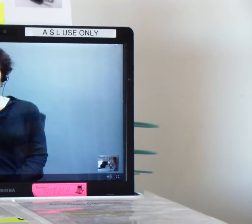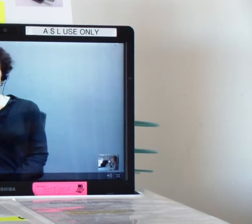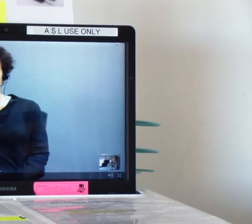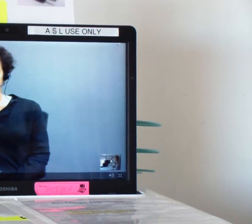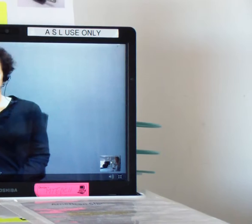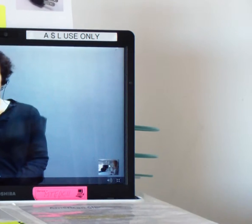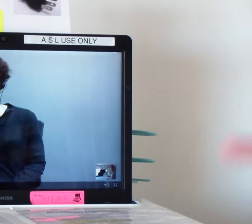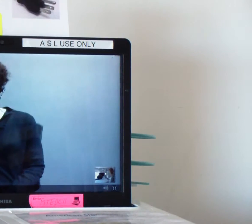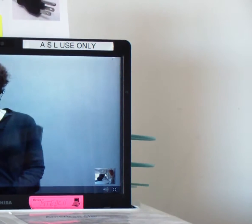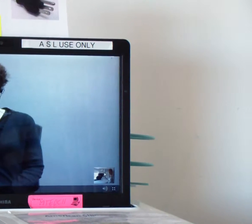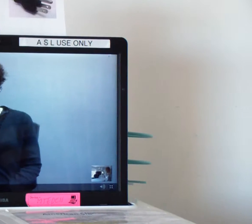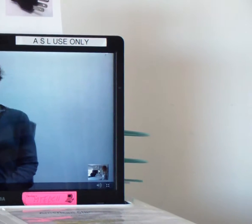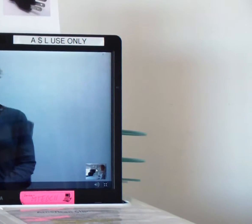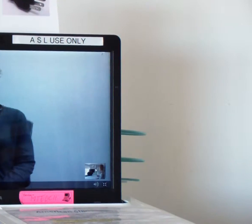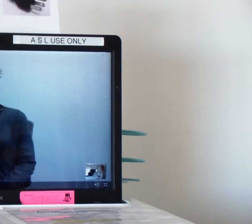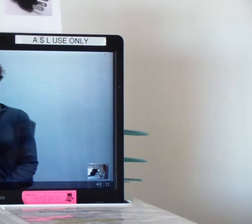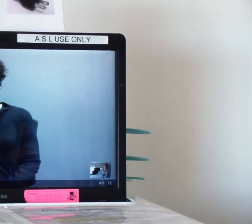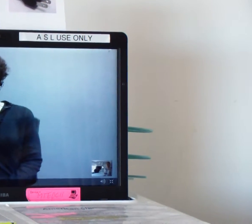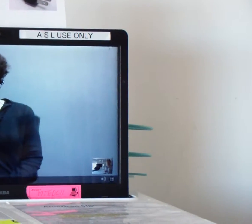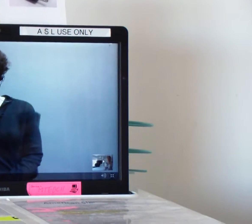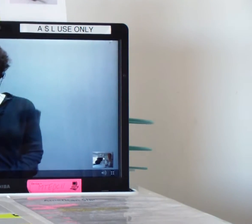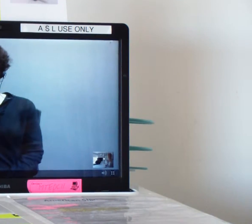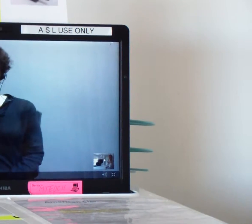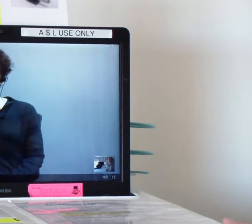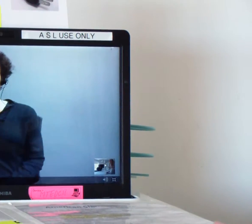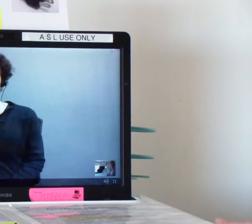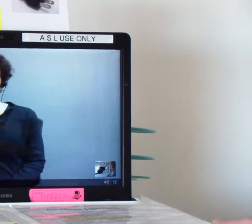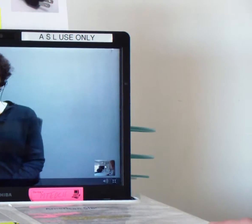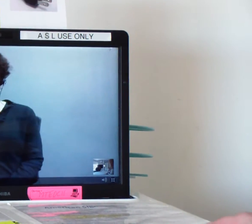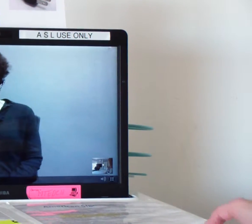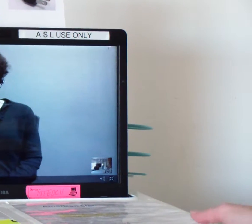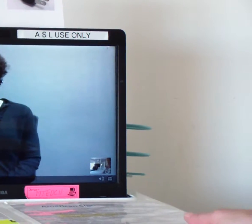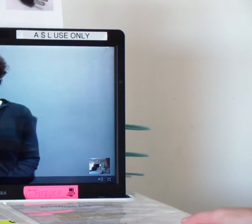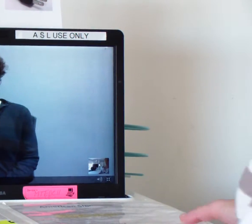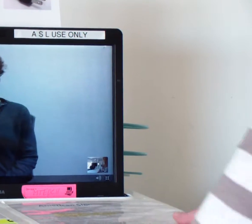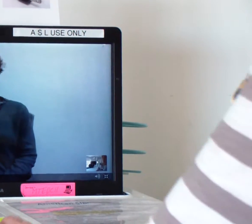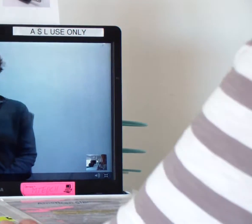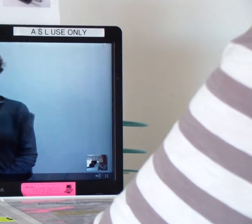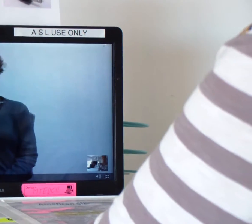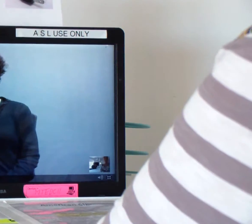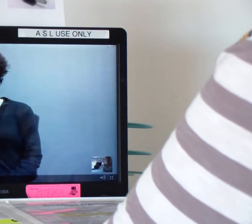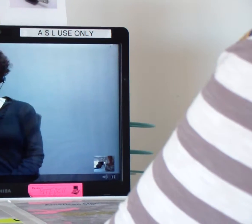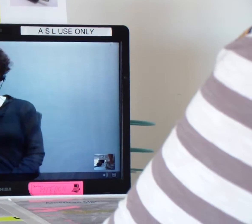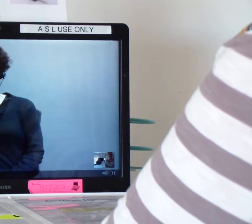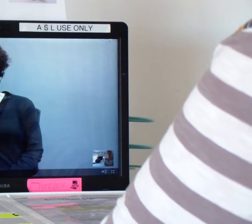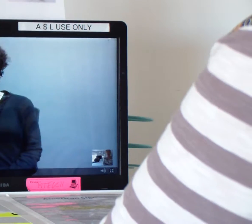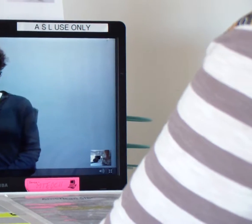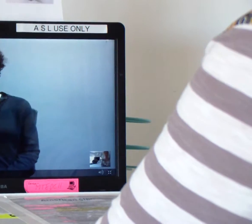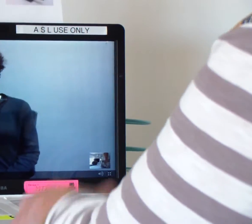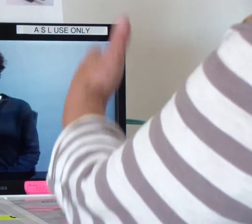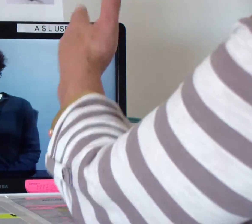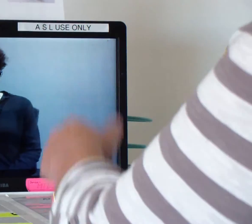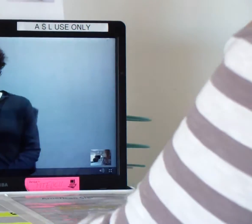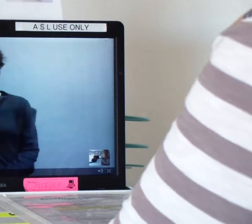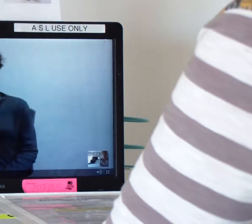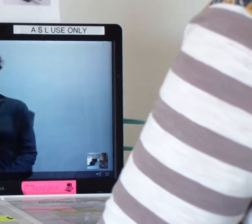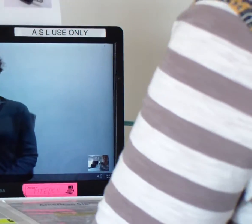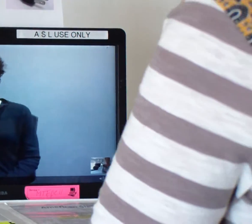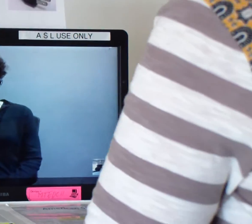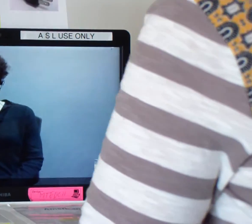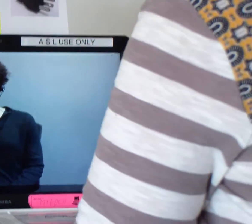sees me and the filmer. And basically, you would have to make sure that the